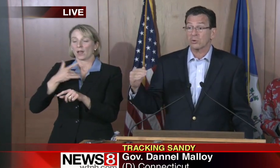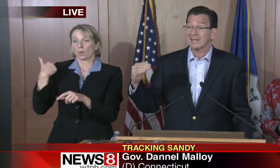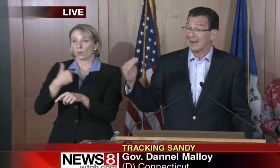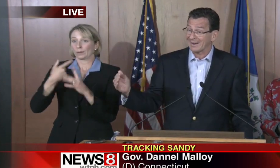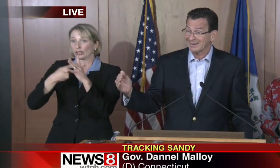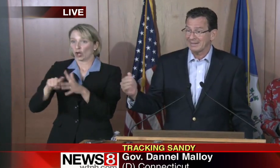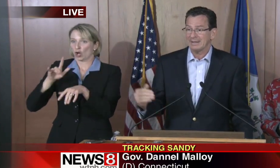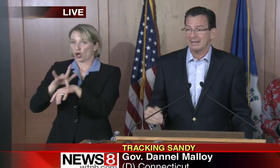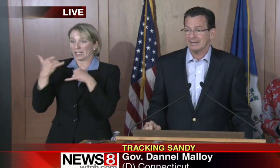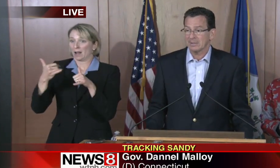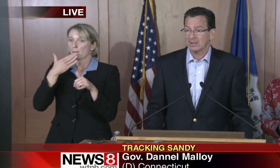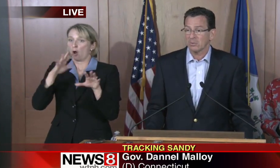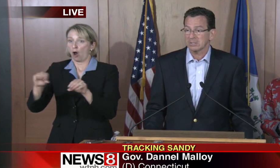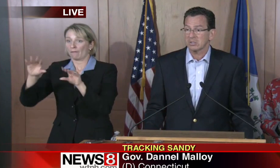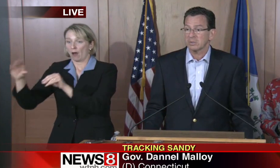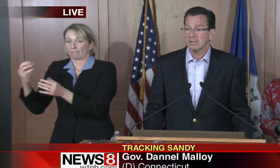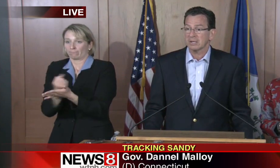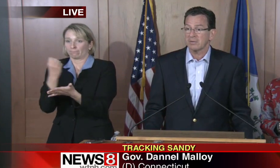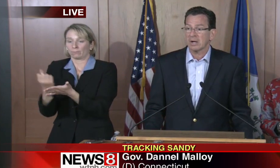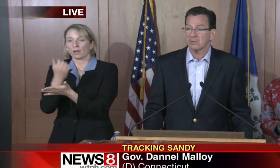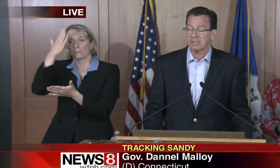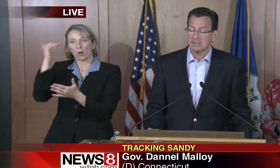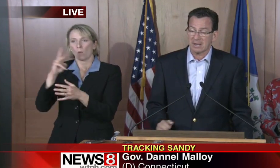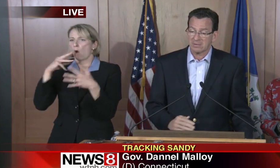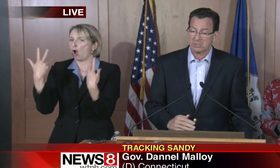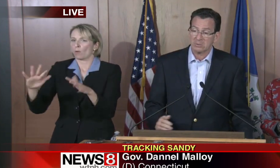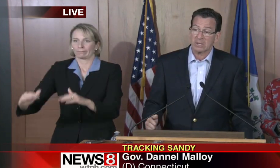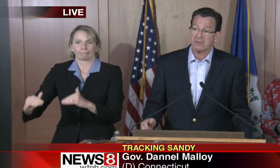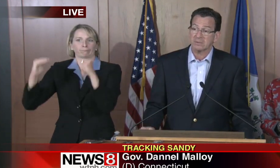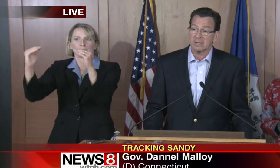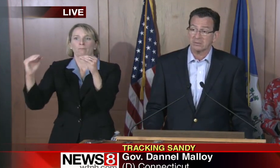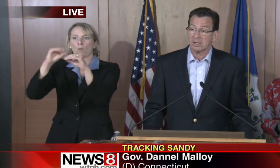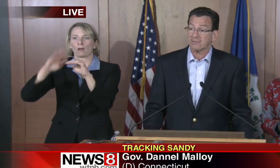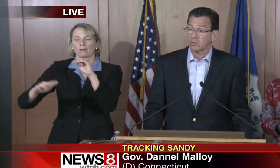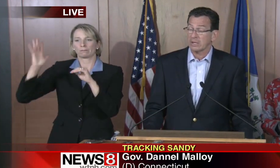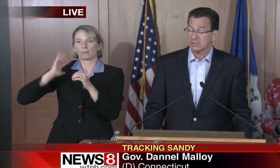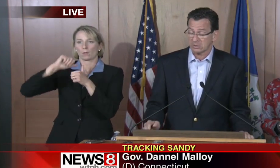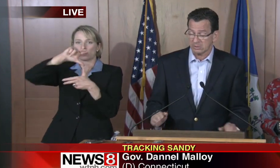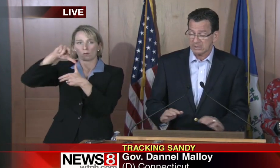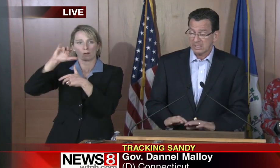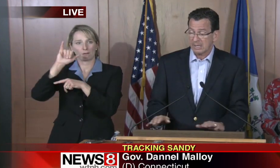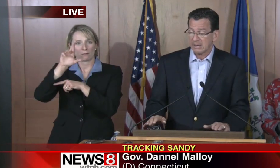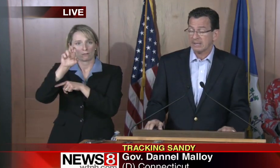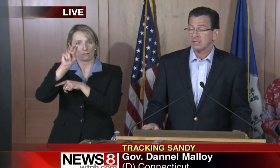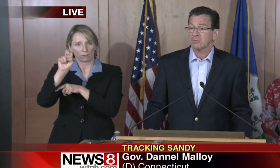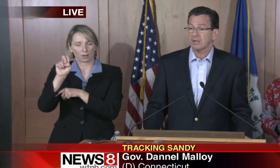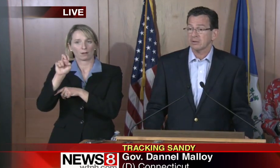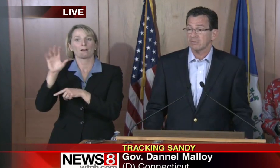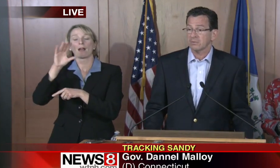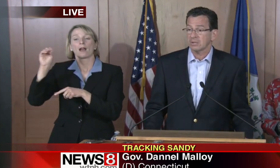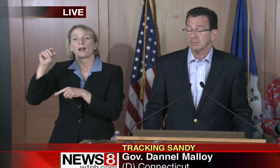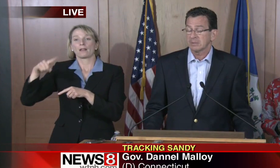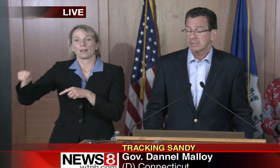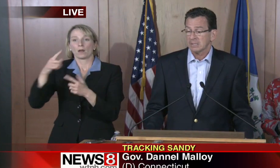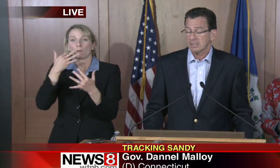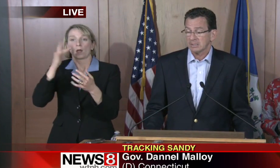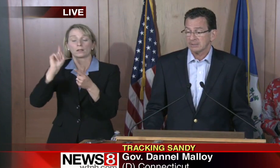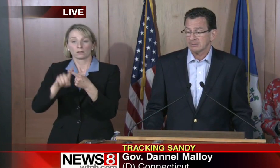water is already higher than it was at the beginning of Irene, and obviously they'll have to wait till any threat of